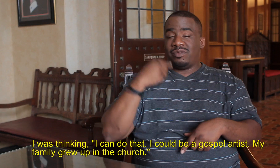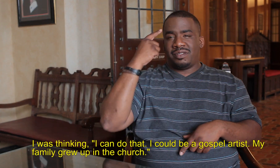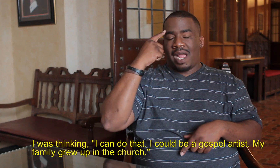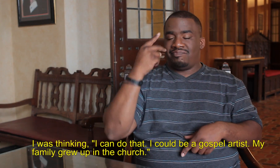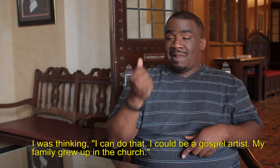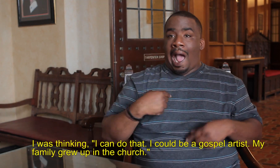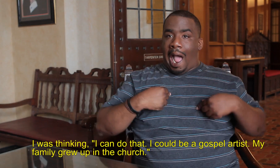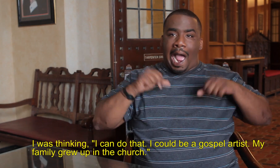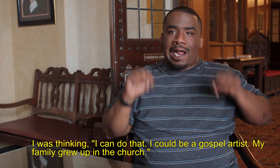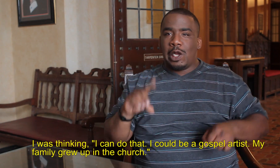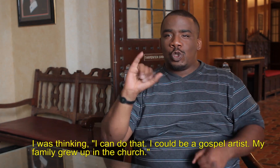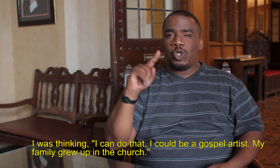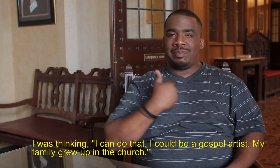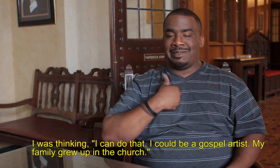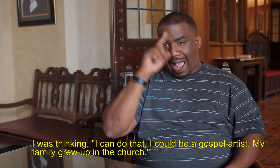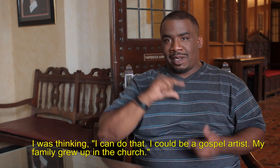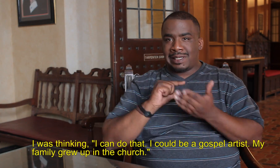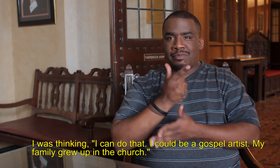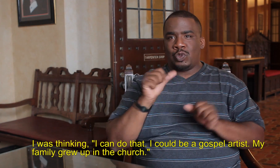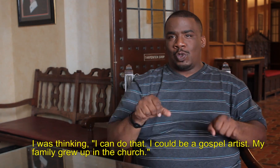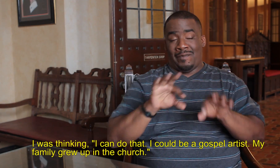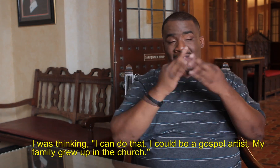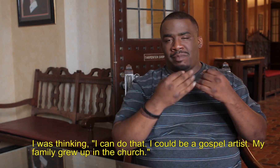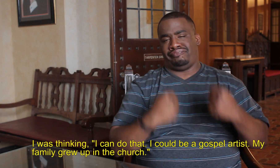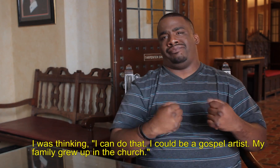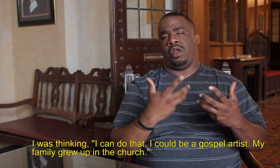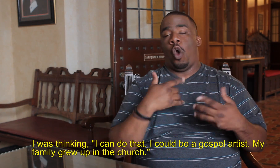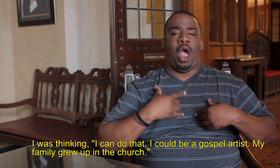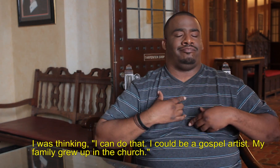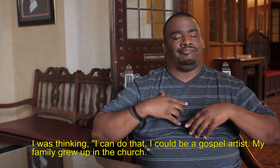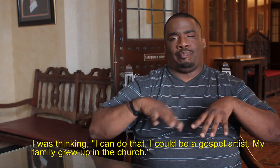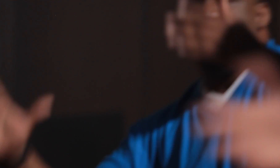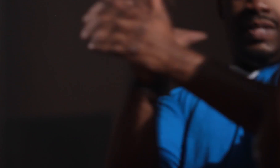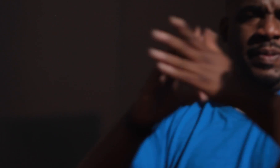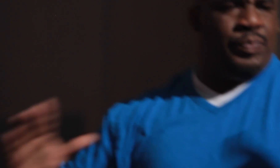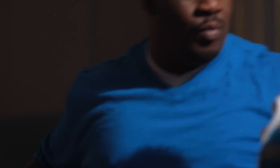I was thinking I could do that. I could be a gospel artist. My family grew up in the church.